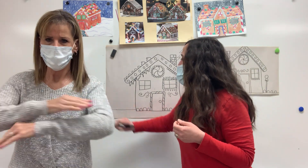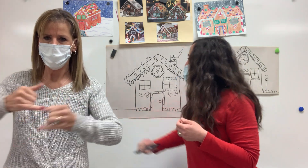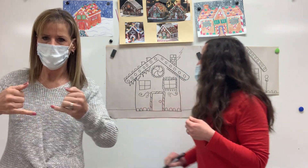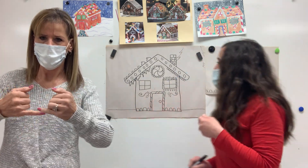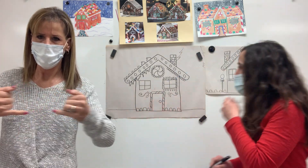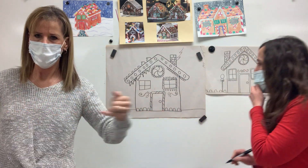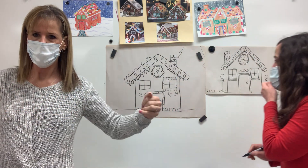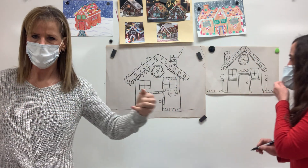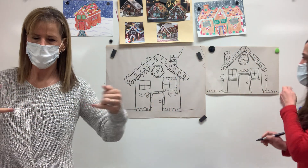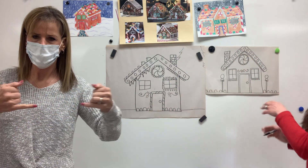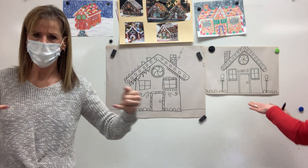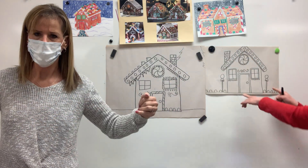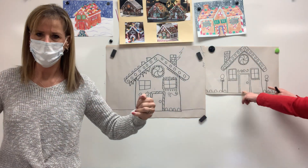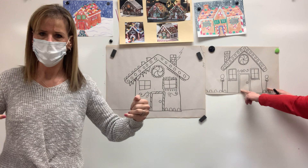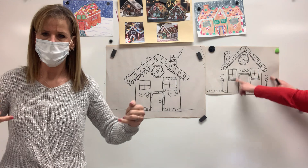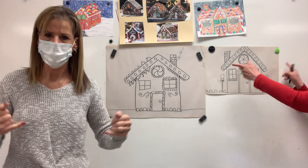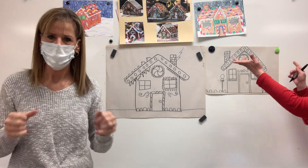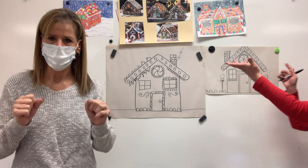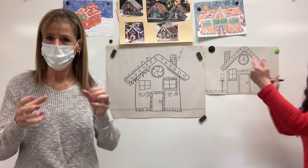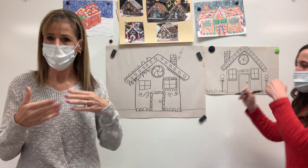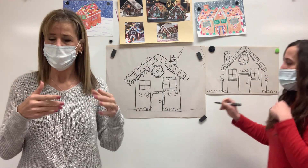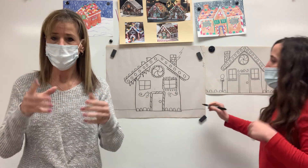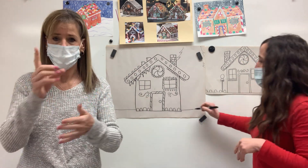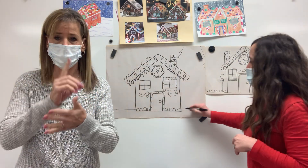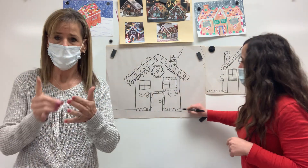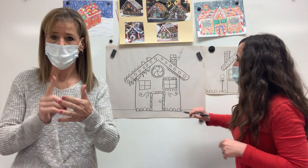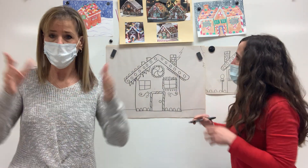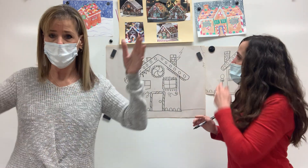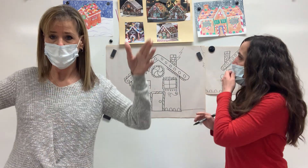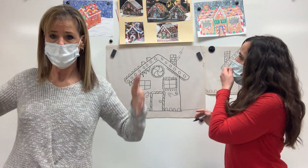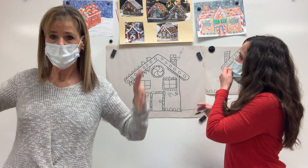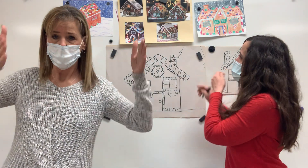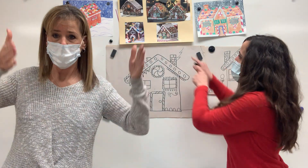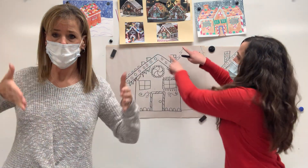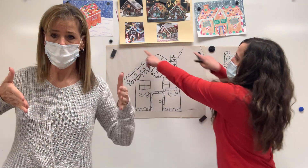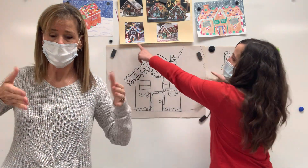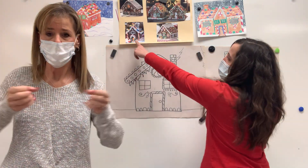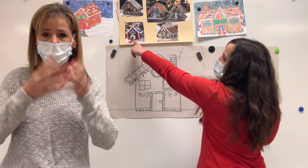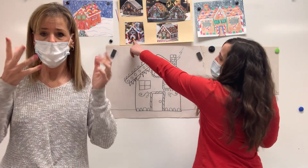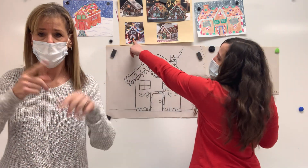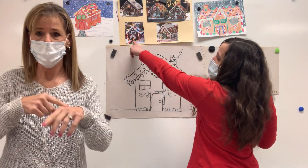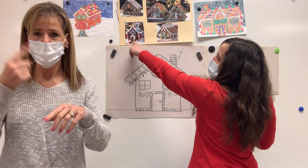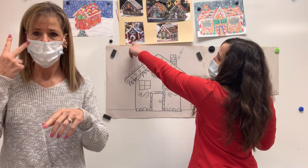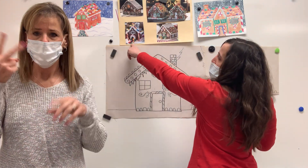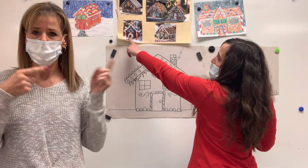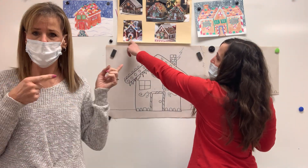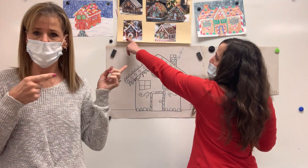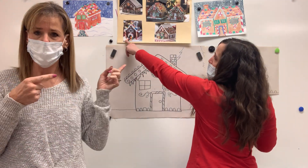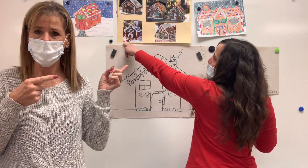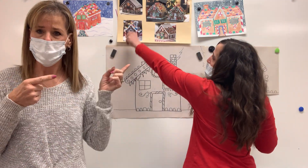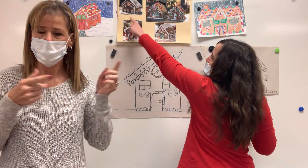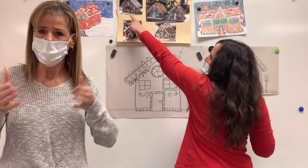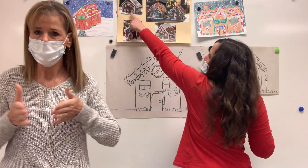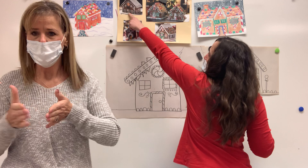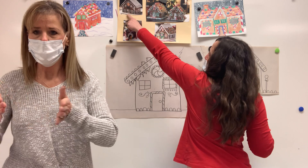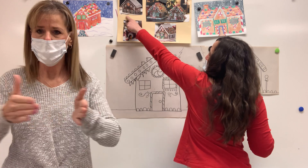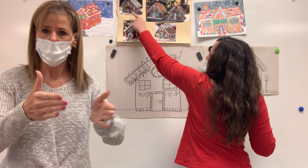way across. You could even decorate the sides. A lot of times you'll see, look, there's pathways with